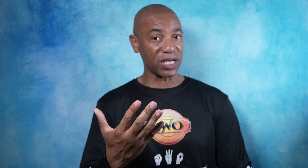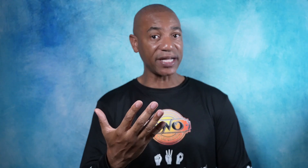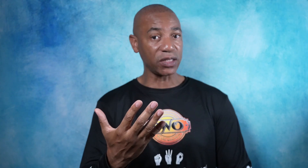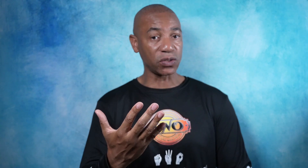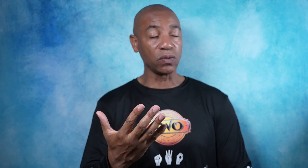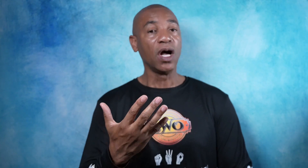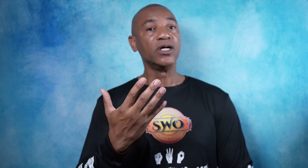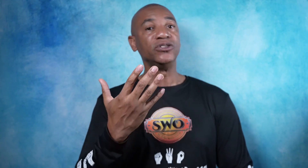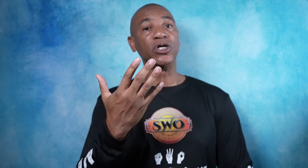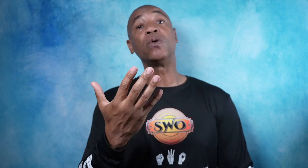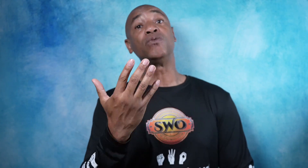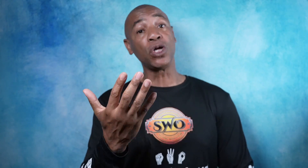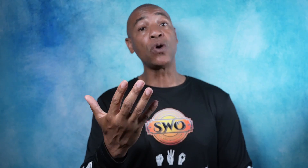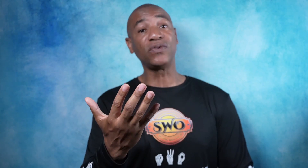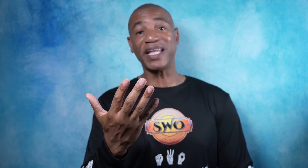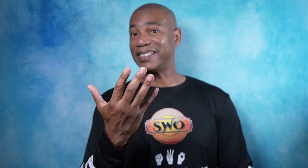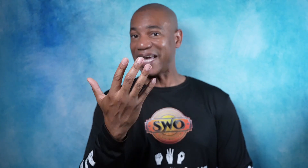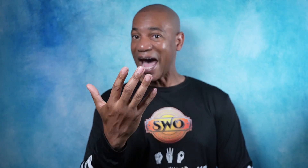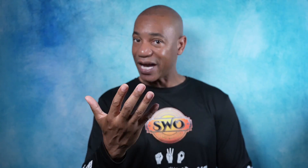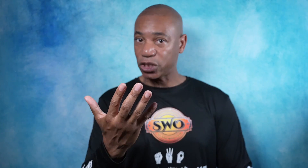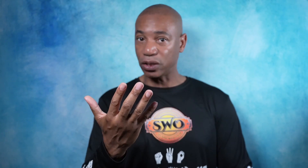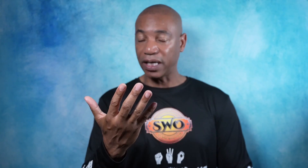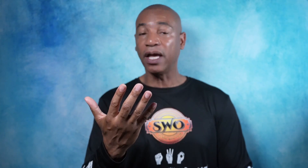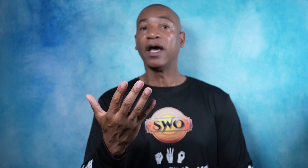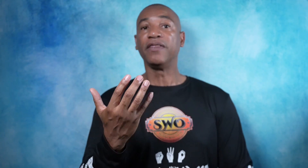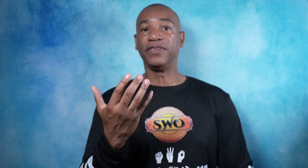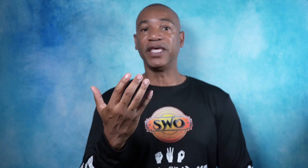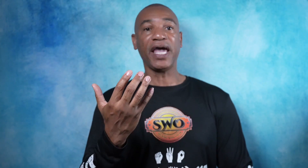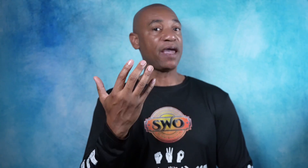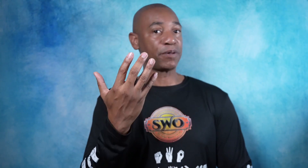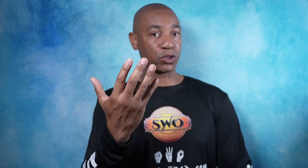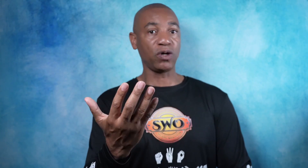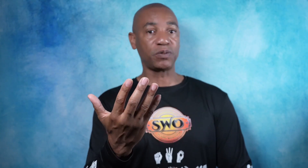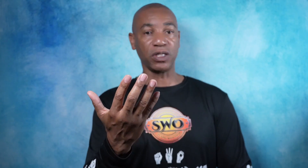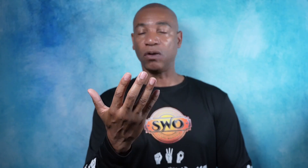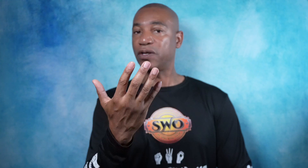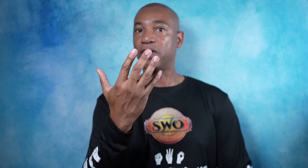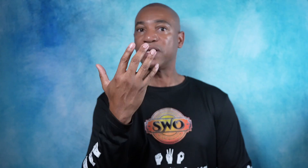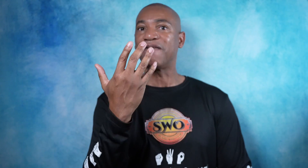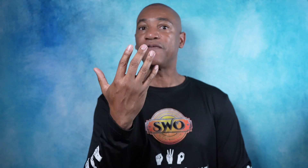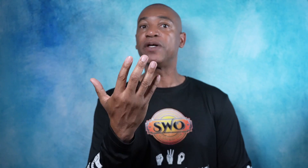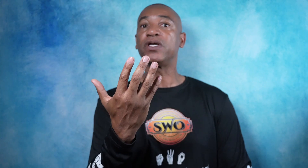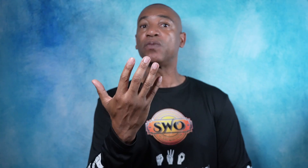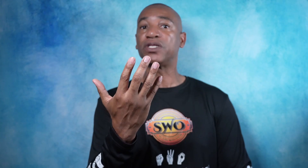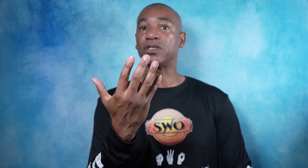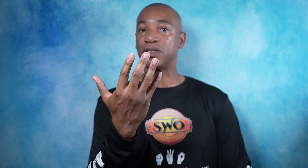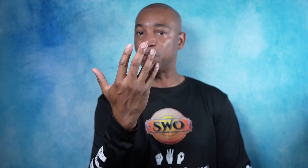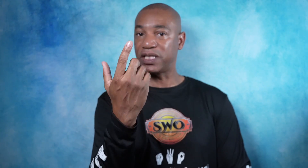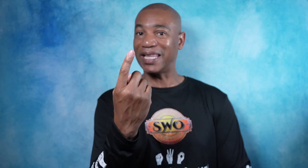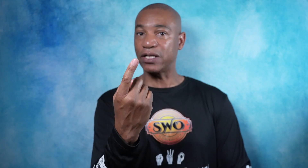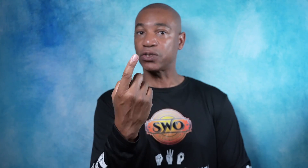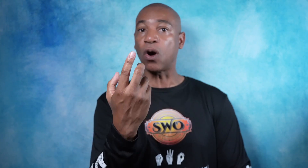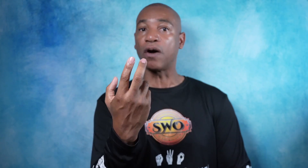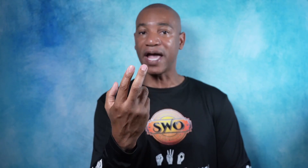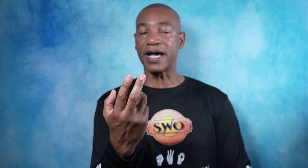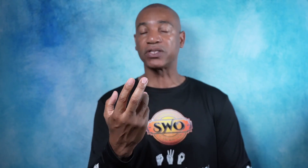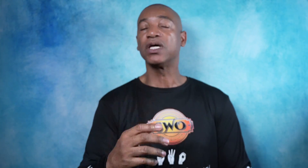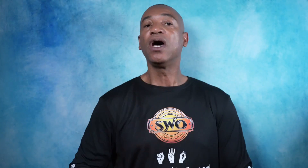signing to don't know that it's actually a prescription, or they're not familiar with the letters RX.